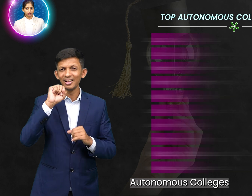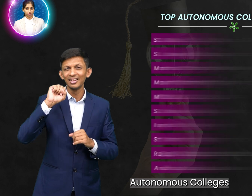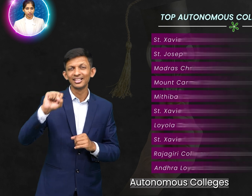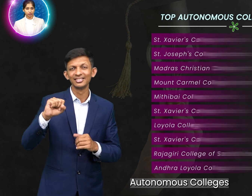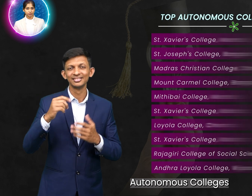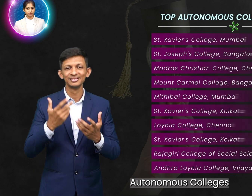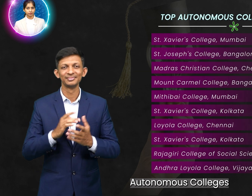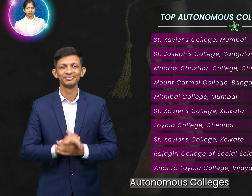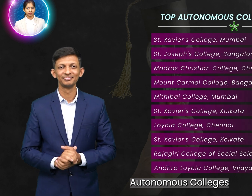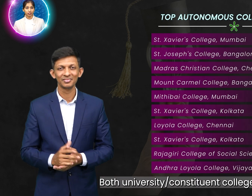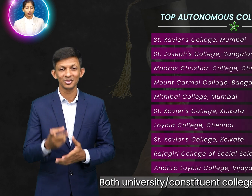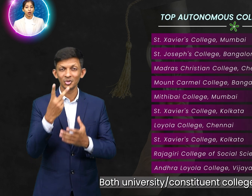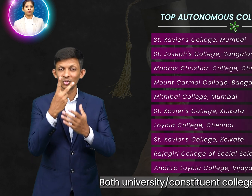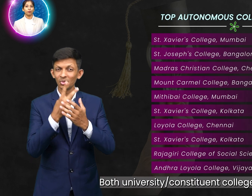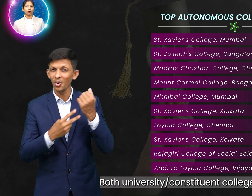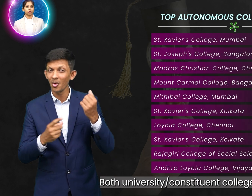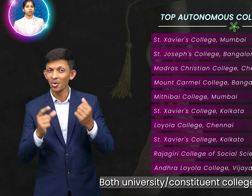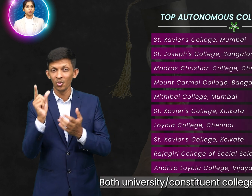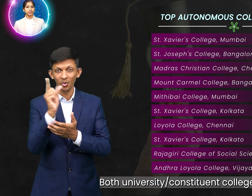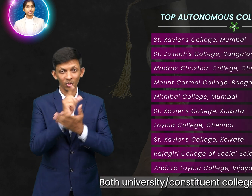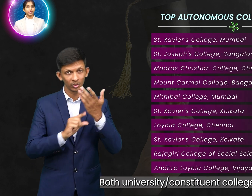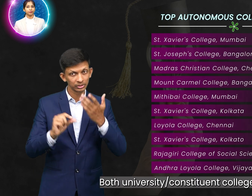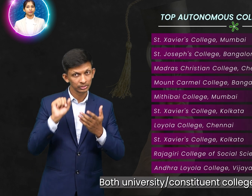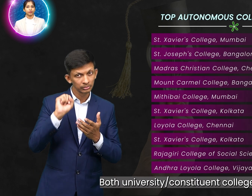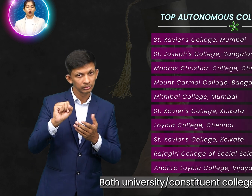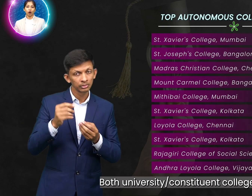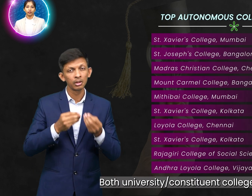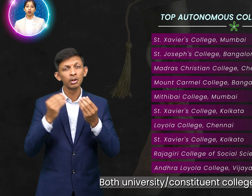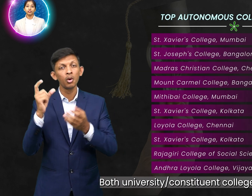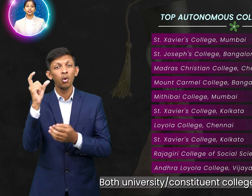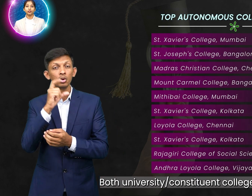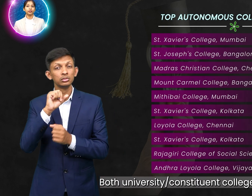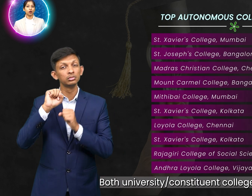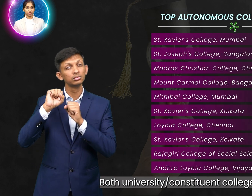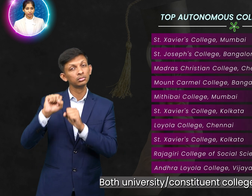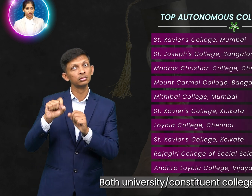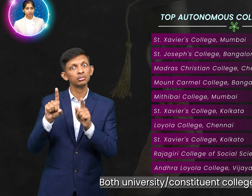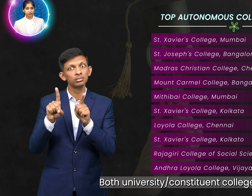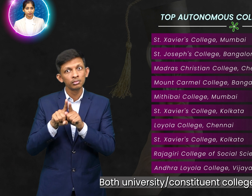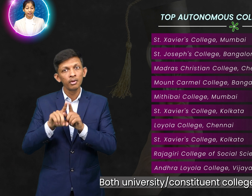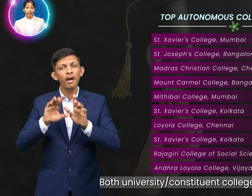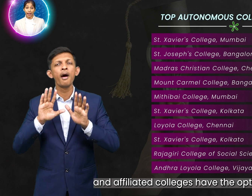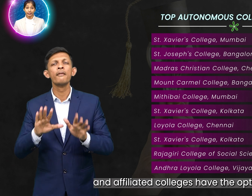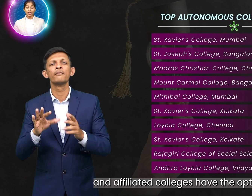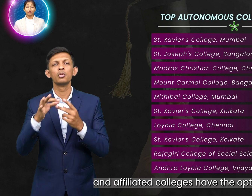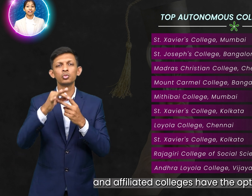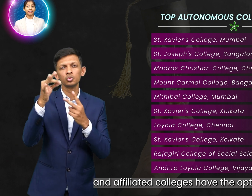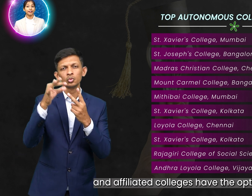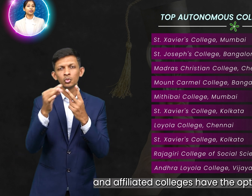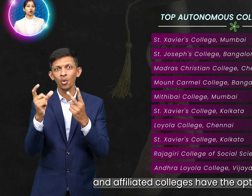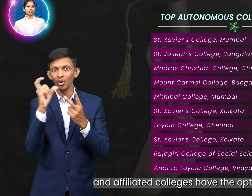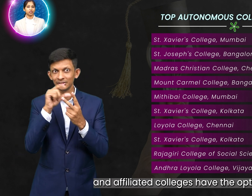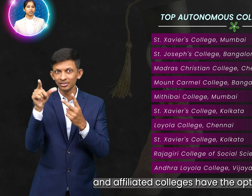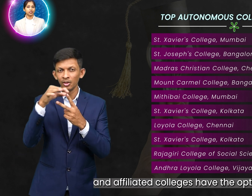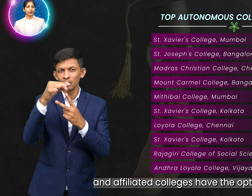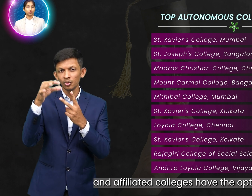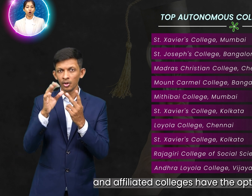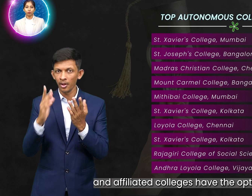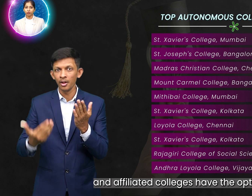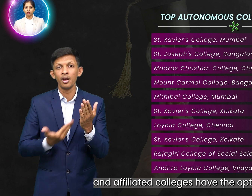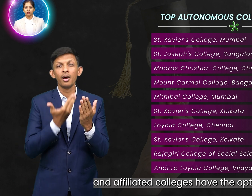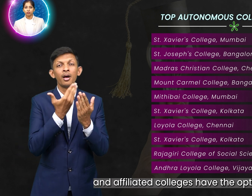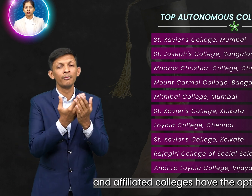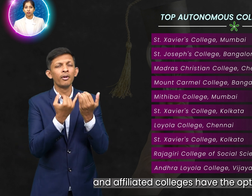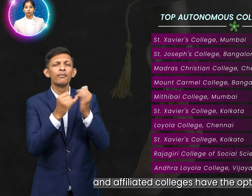Autonomous colleges. Both university or constituent colleges and affiliated colleges have